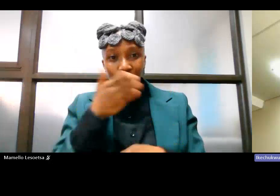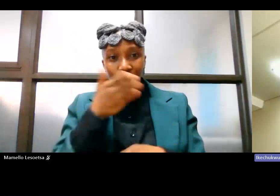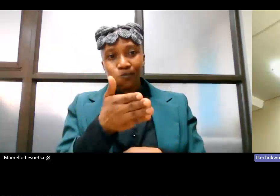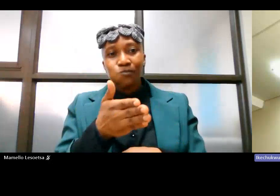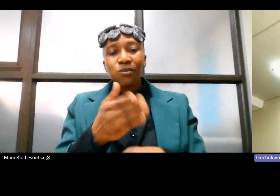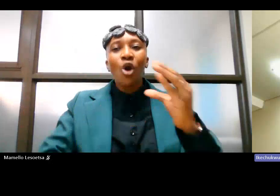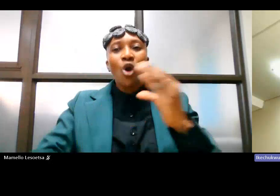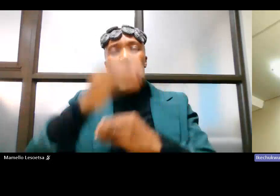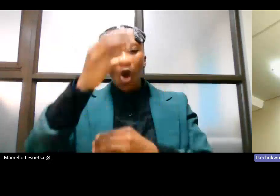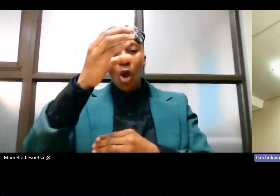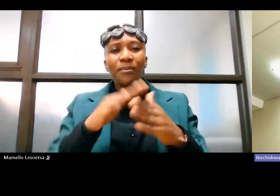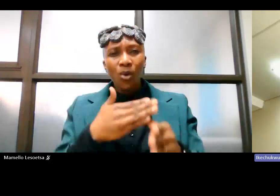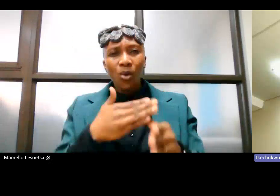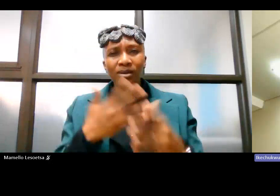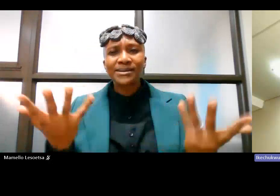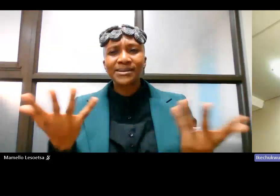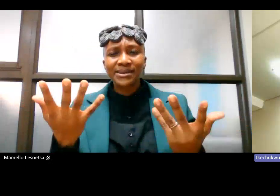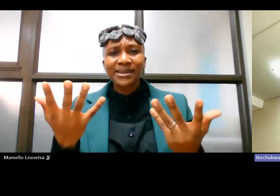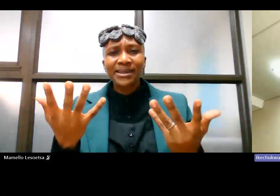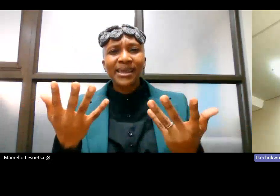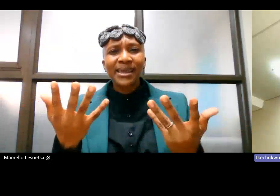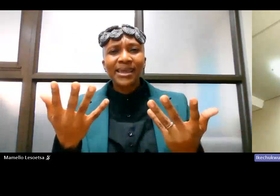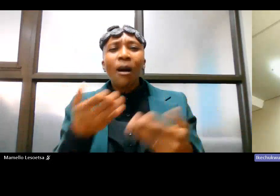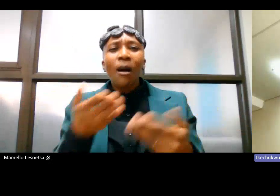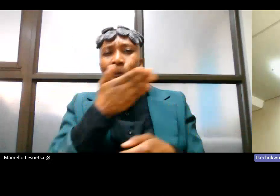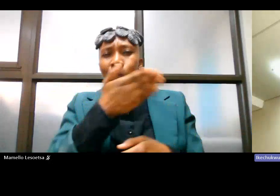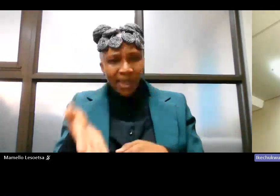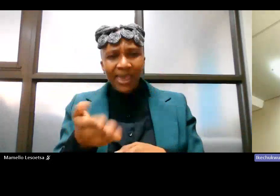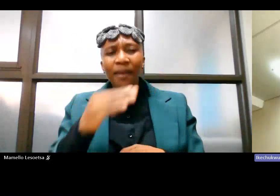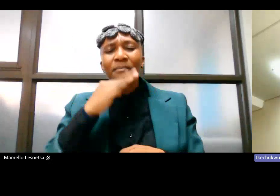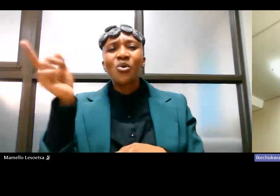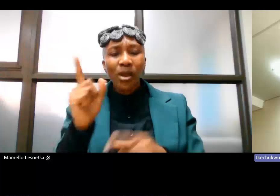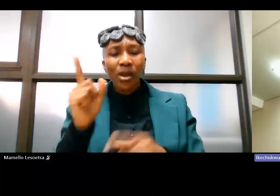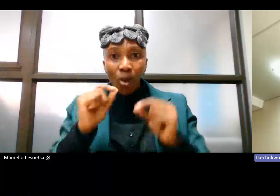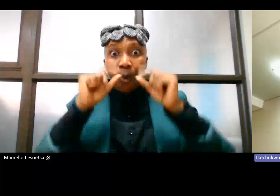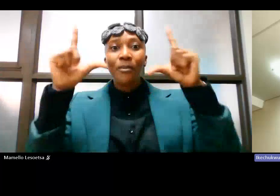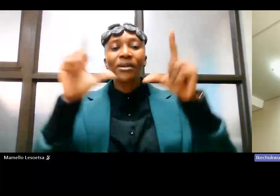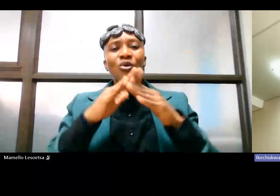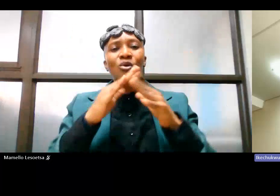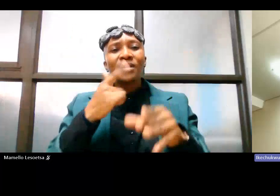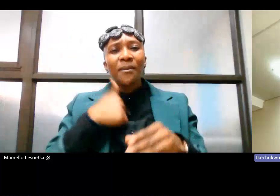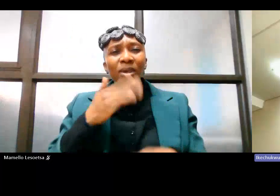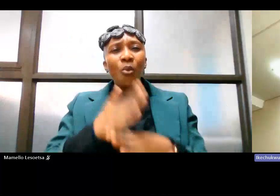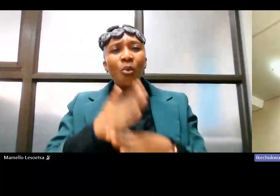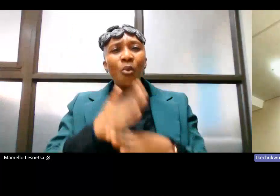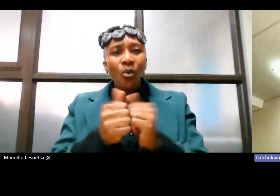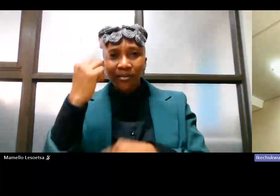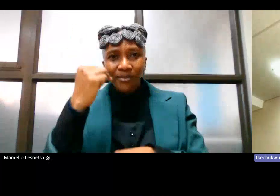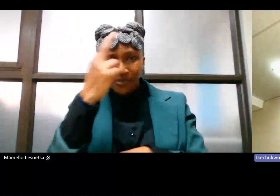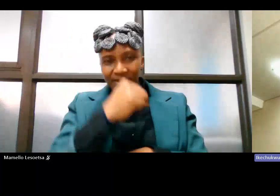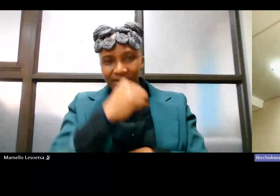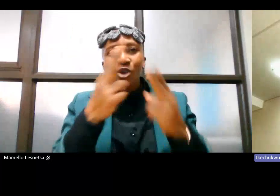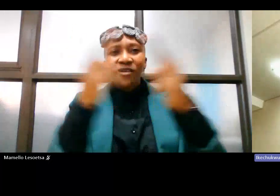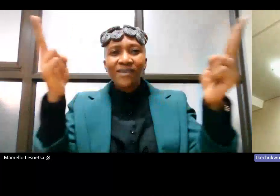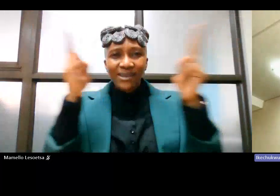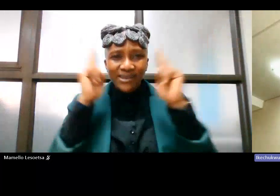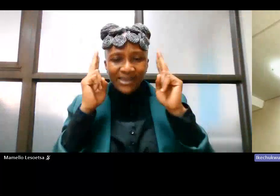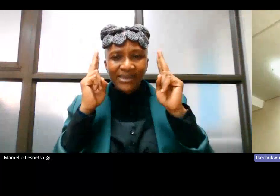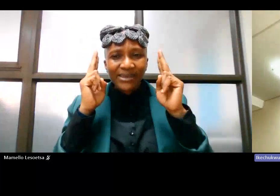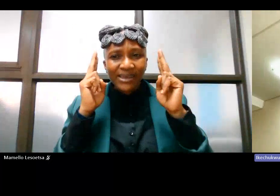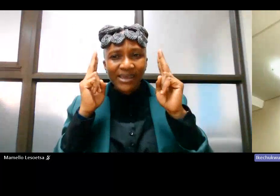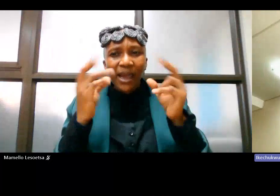I've mostly dealt with visual impairment at university. I mostly dealt with visual impairment, very little with hearing